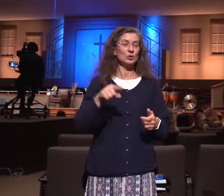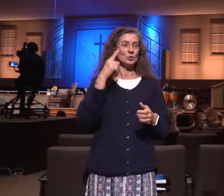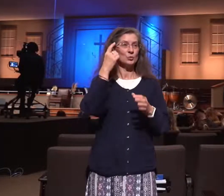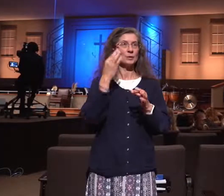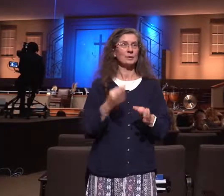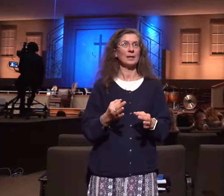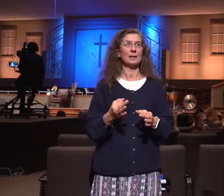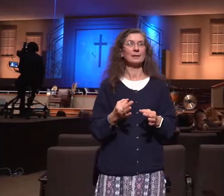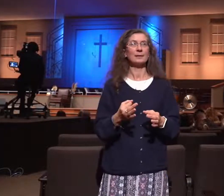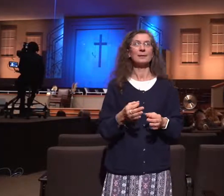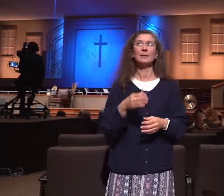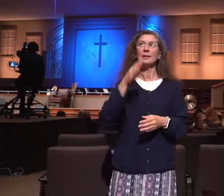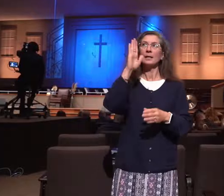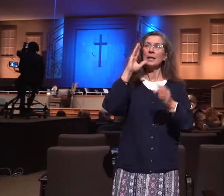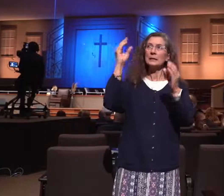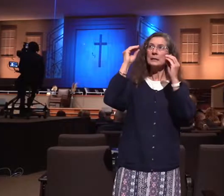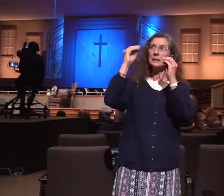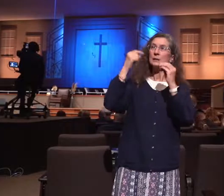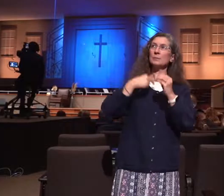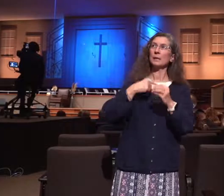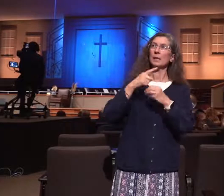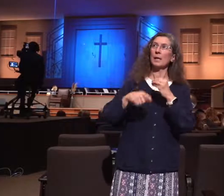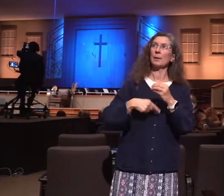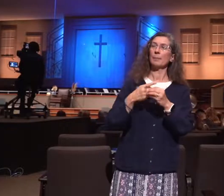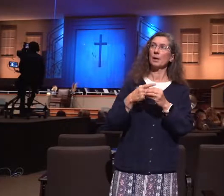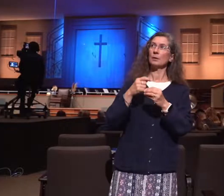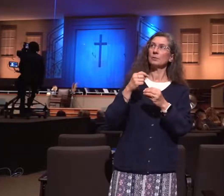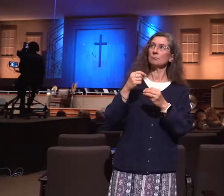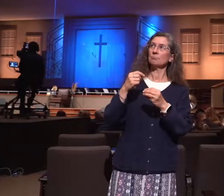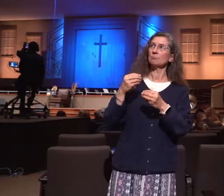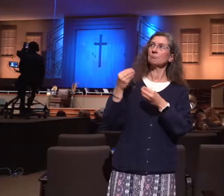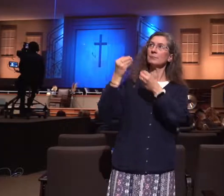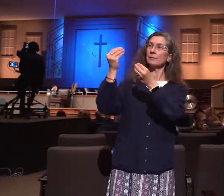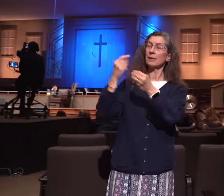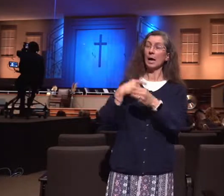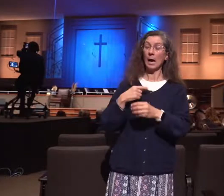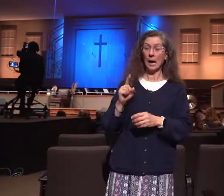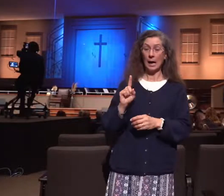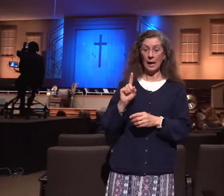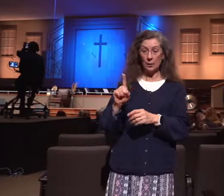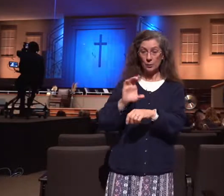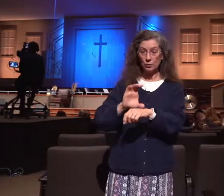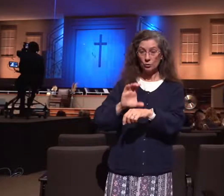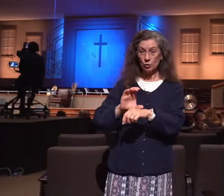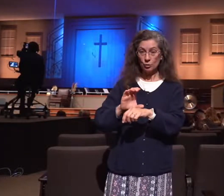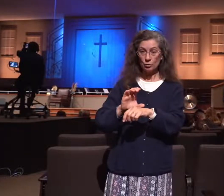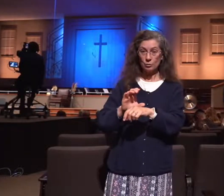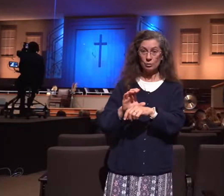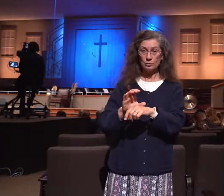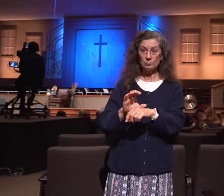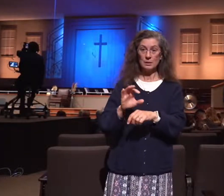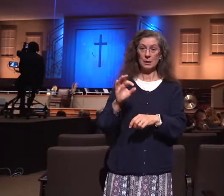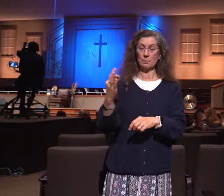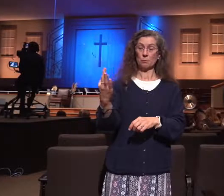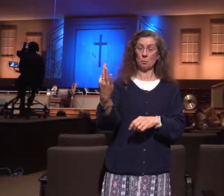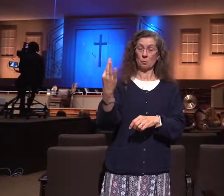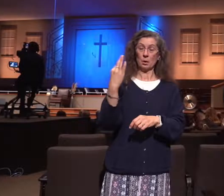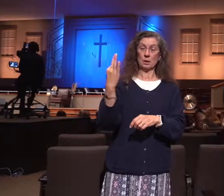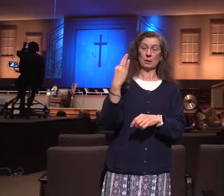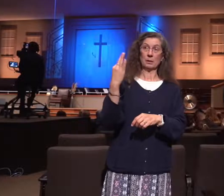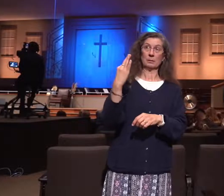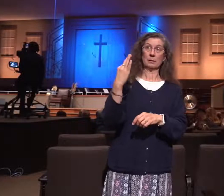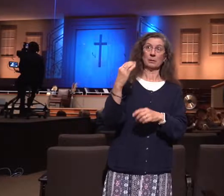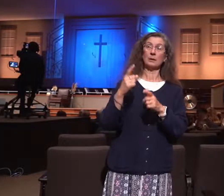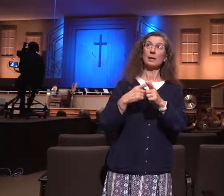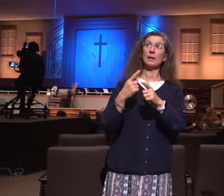That's how God taught me to tithe. I went to church. The man of God opened the Bible, the Word of God, and taught